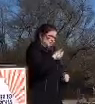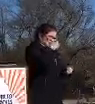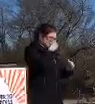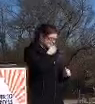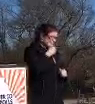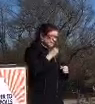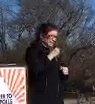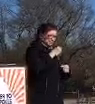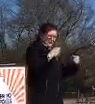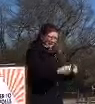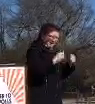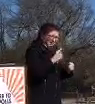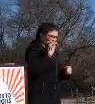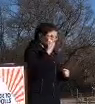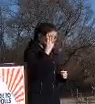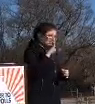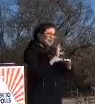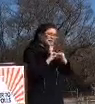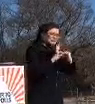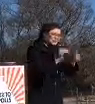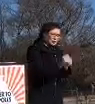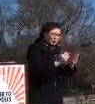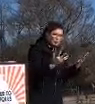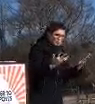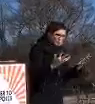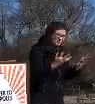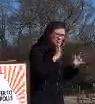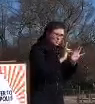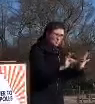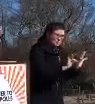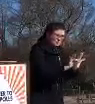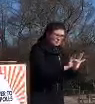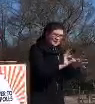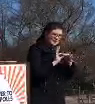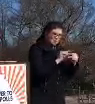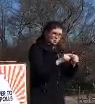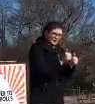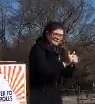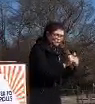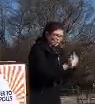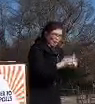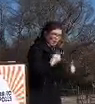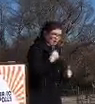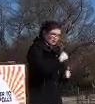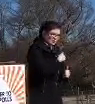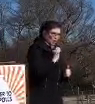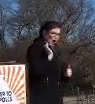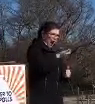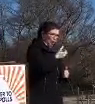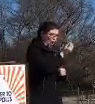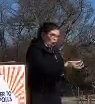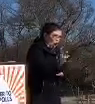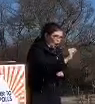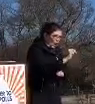important, it connected us, each one of us, to our own power. Yes. And